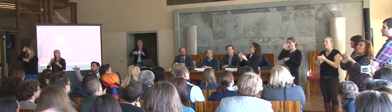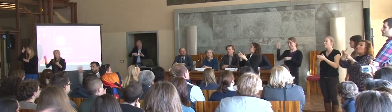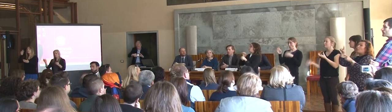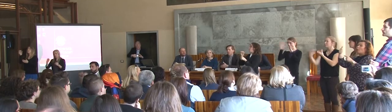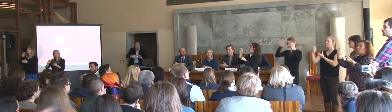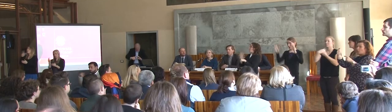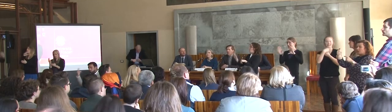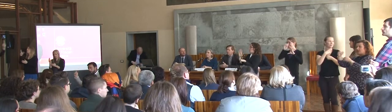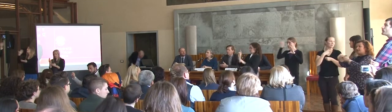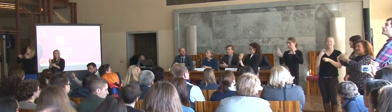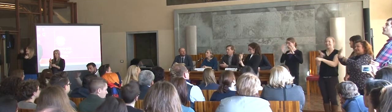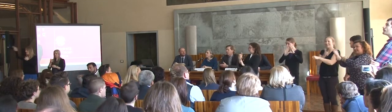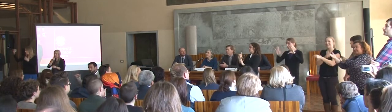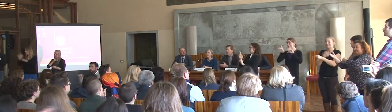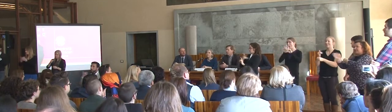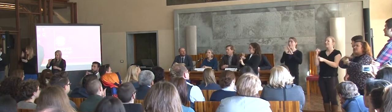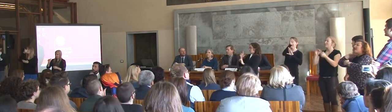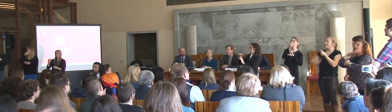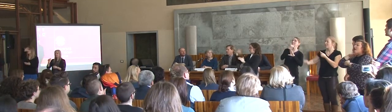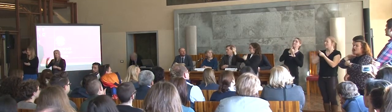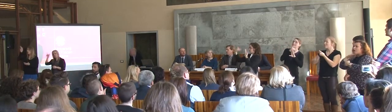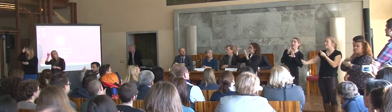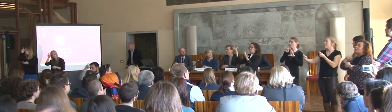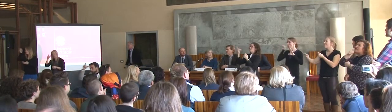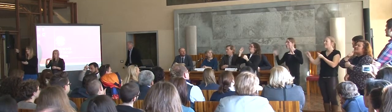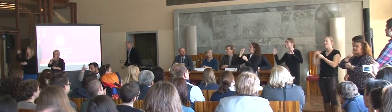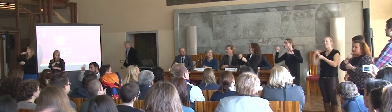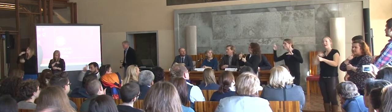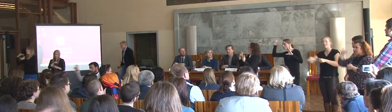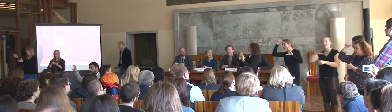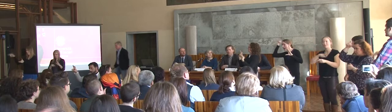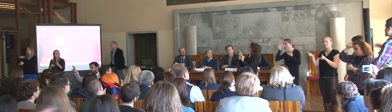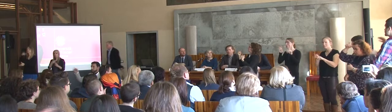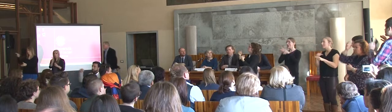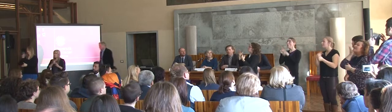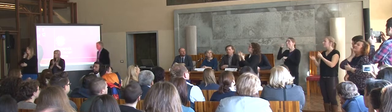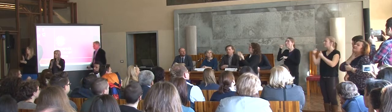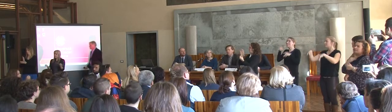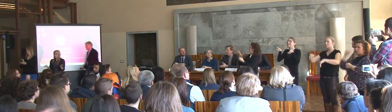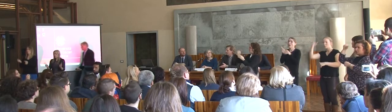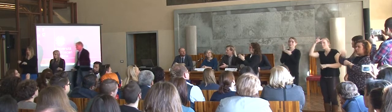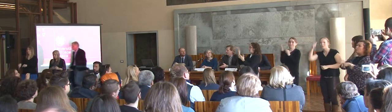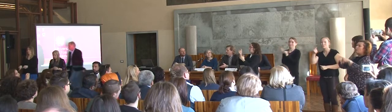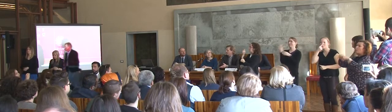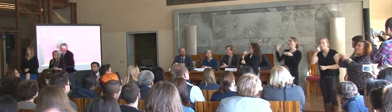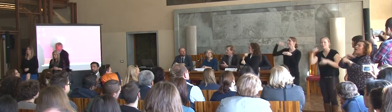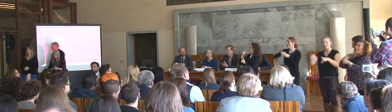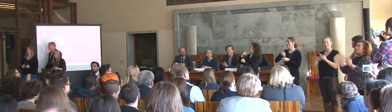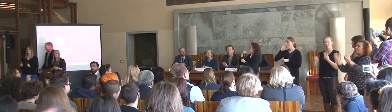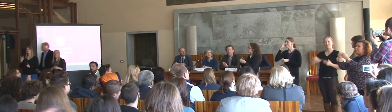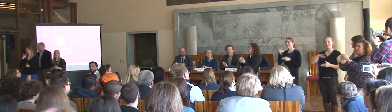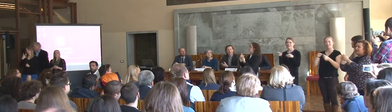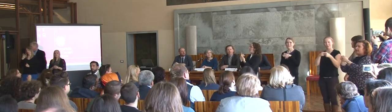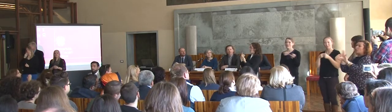European Union like Iceland, Turkey and Russia. So they are also here today. And you see,